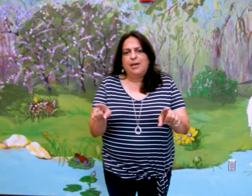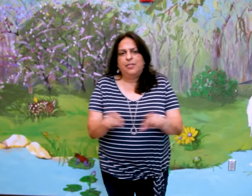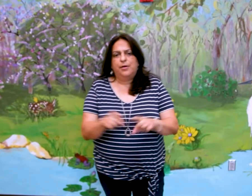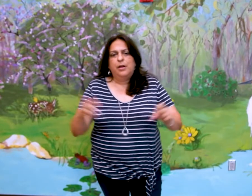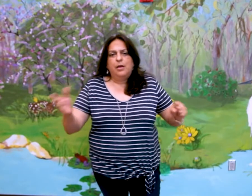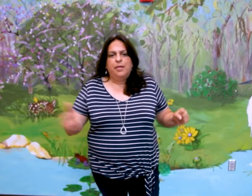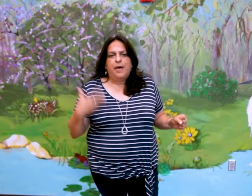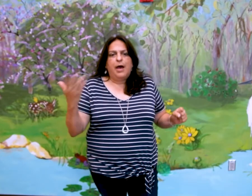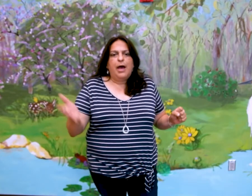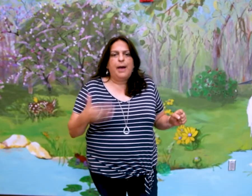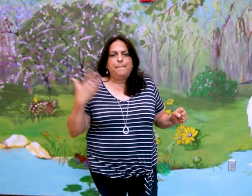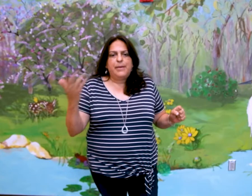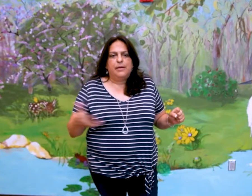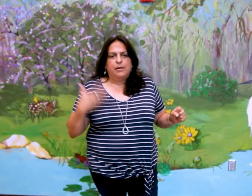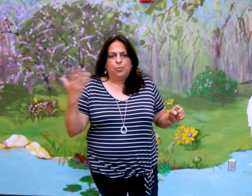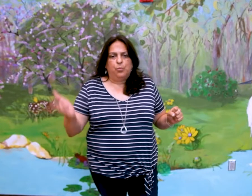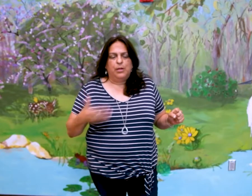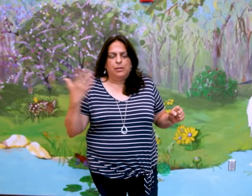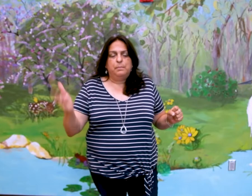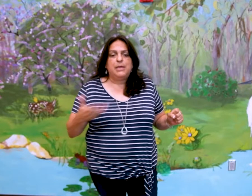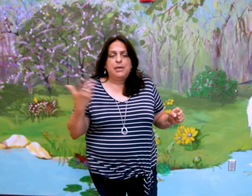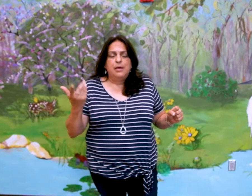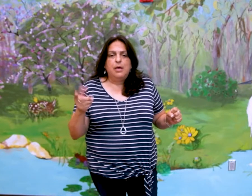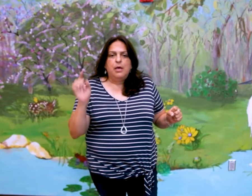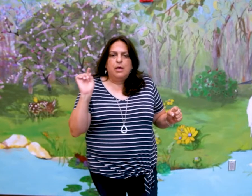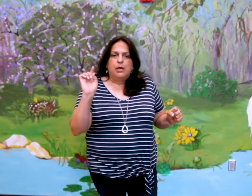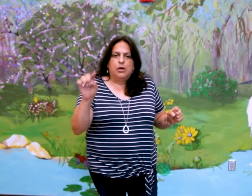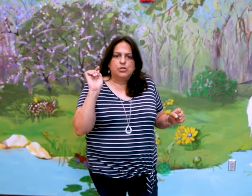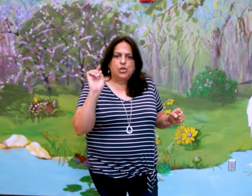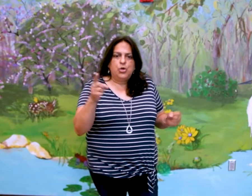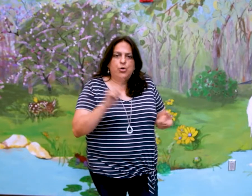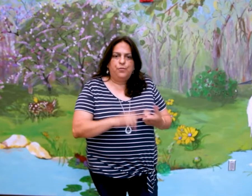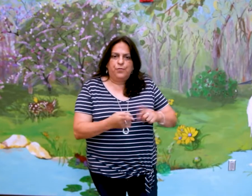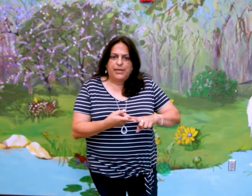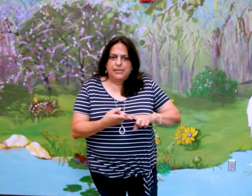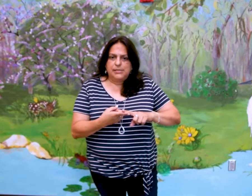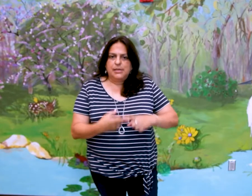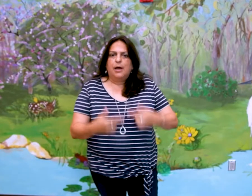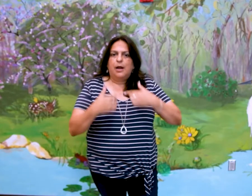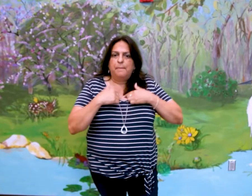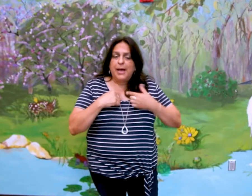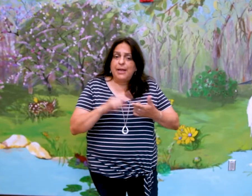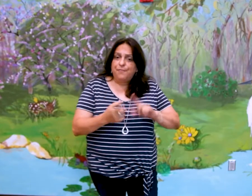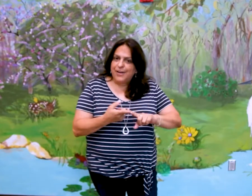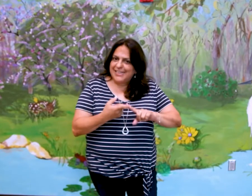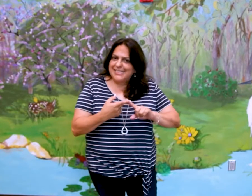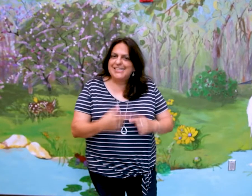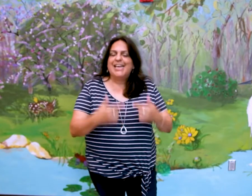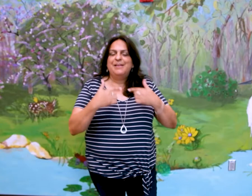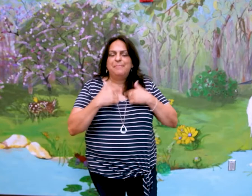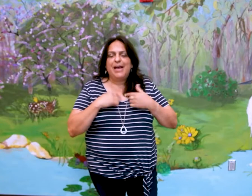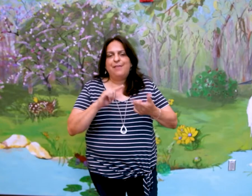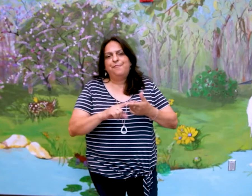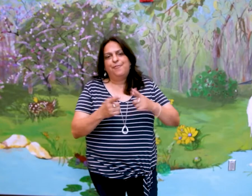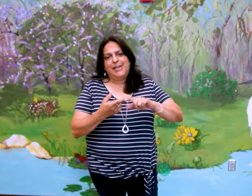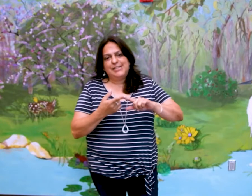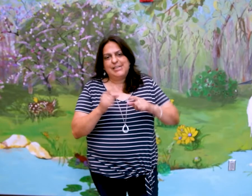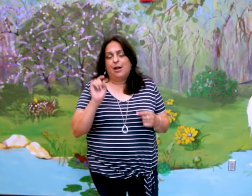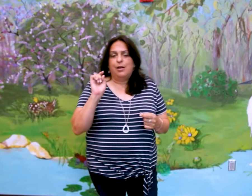together, the happier we'll be. 'Cause your friends are my friends and my friends are